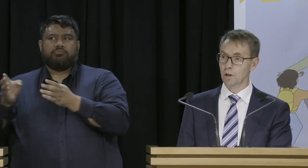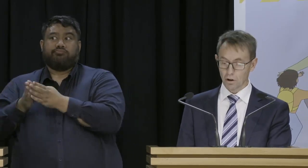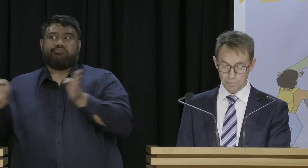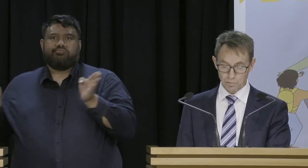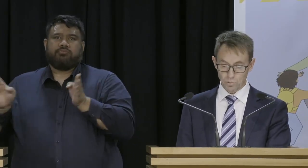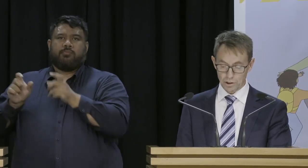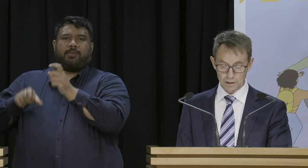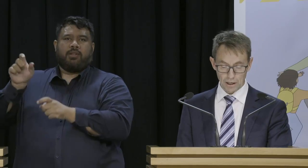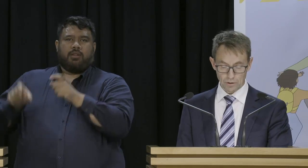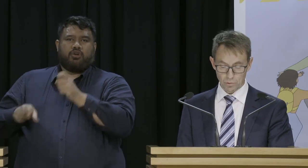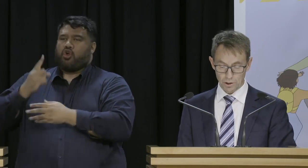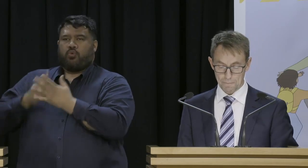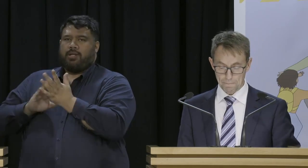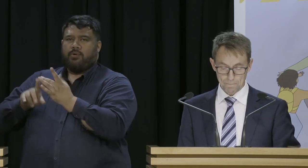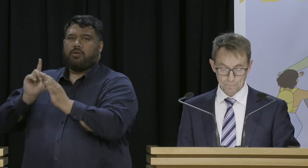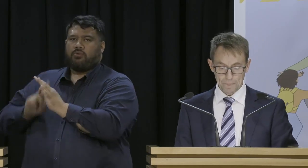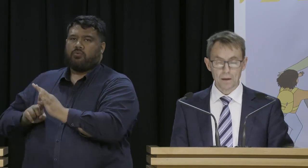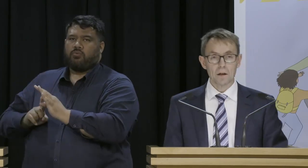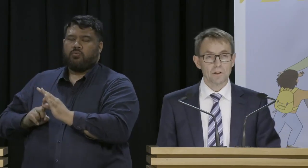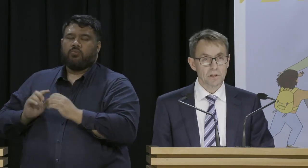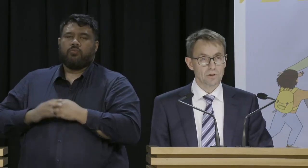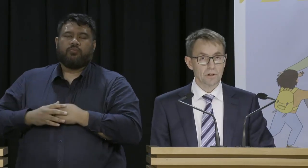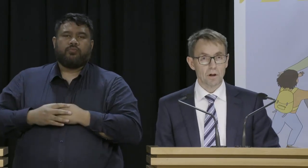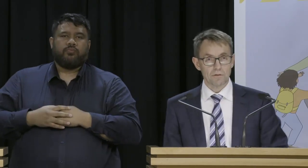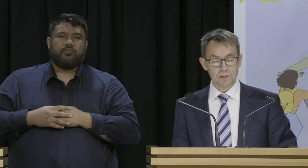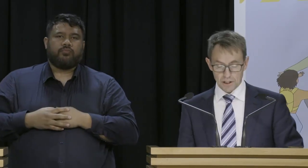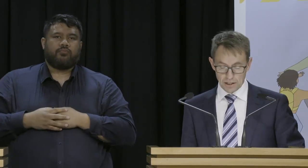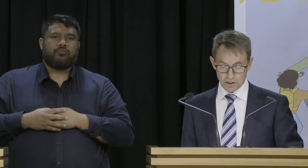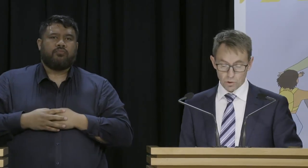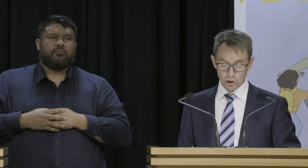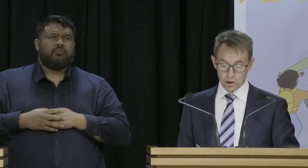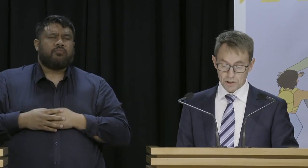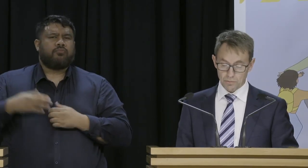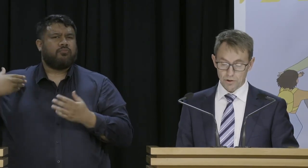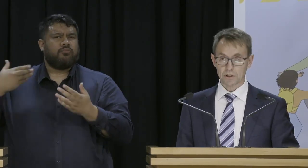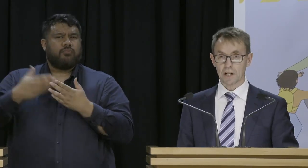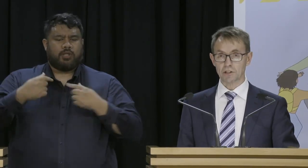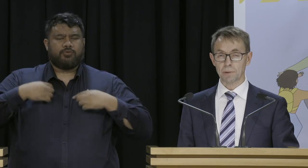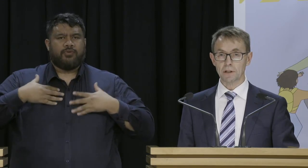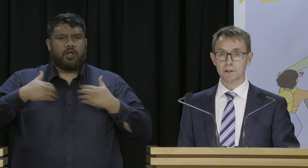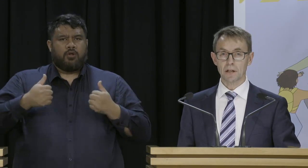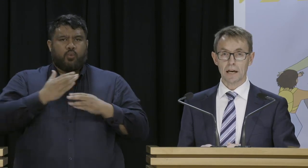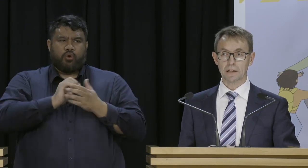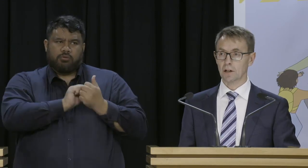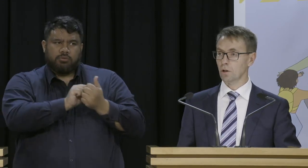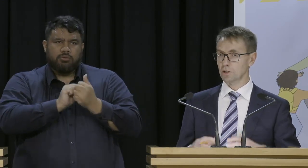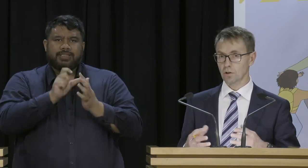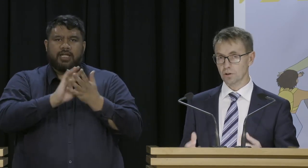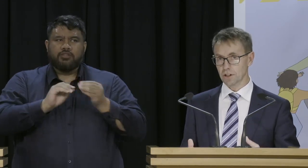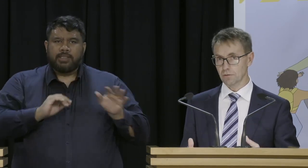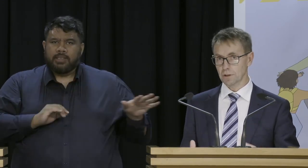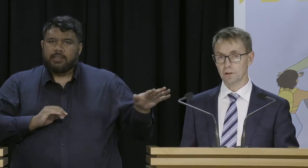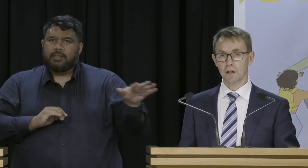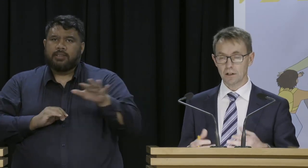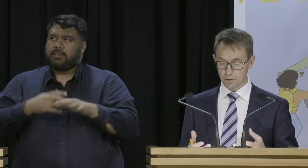group of people working at the border. The Ministry, right from the start, has worked closely with DHBs and our colleagues